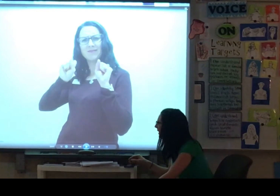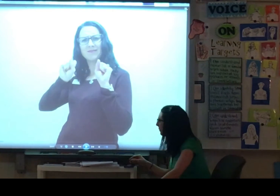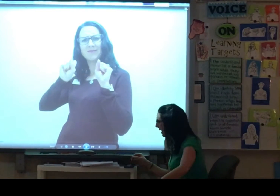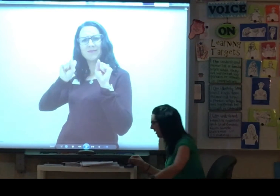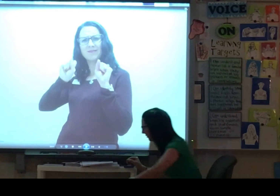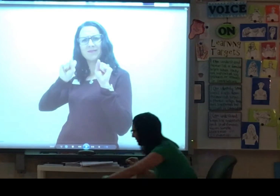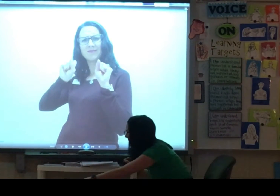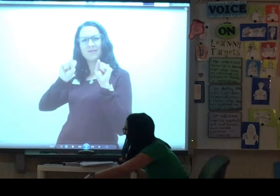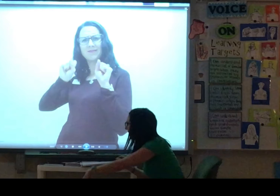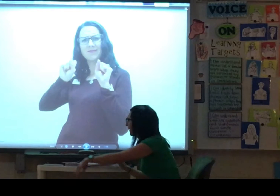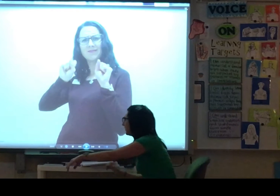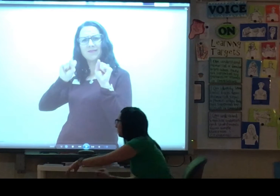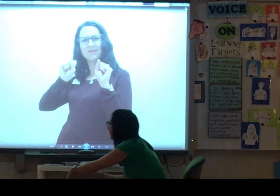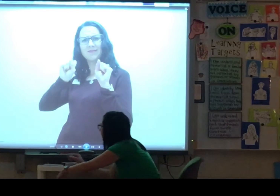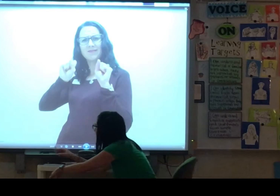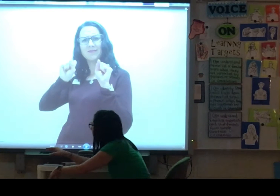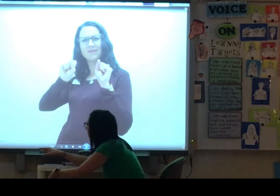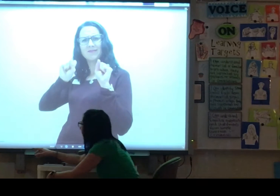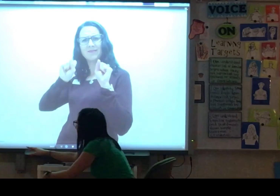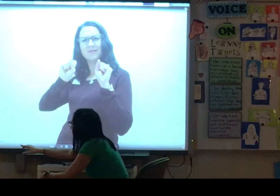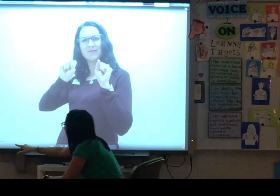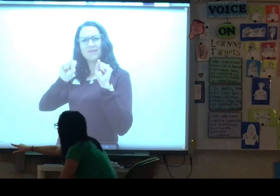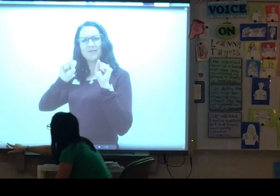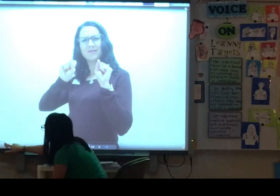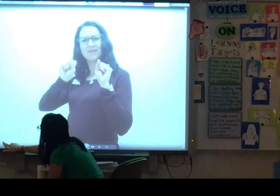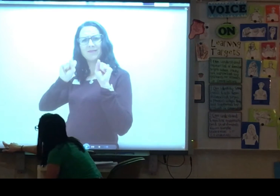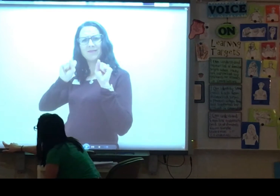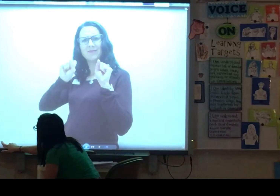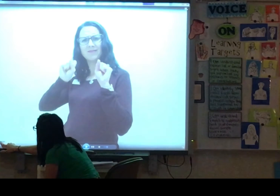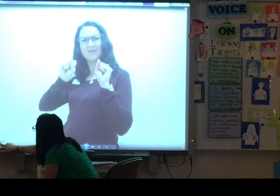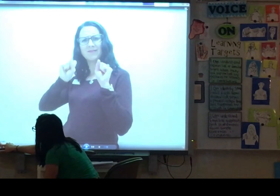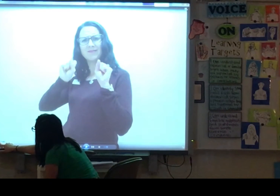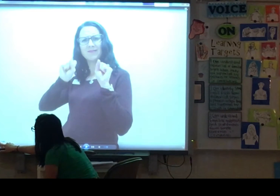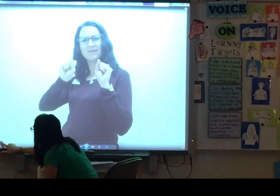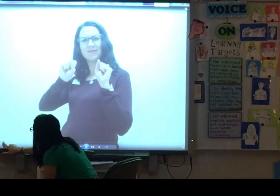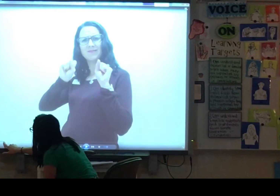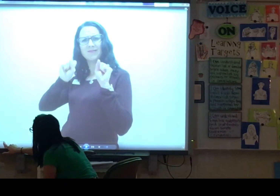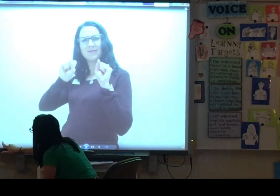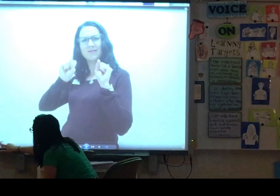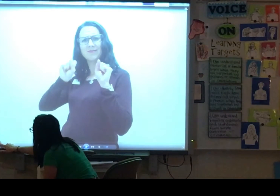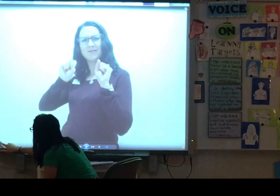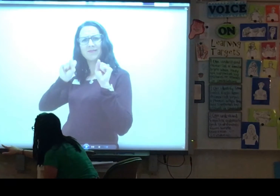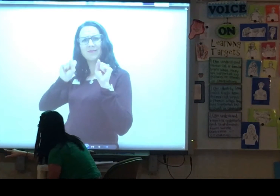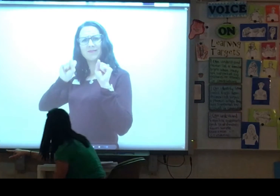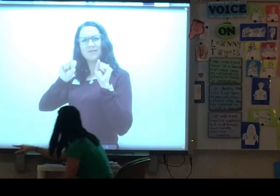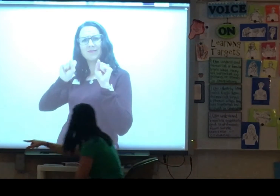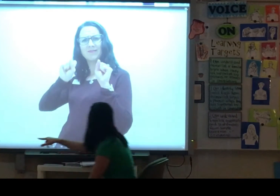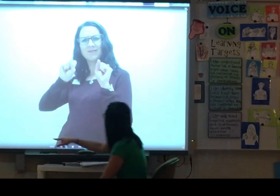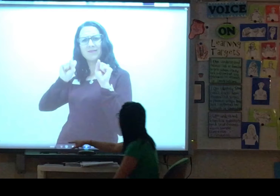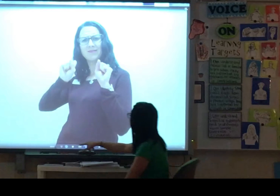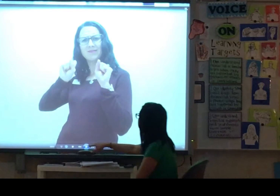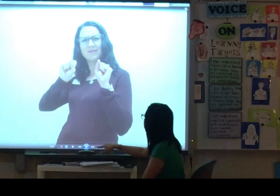to back up 10 seconds button, but you don't want me to do that. Not YouTube.